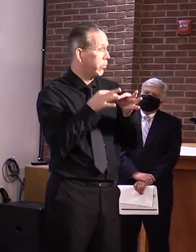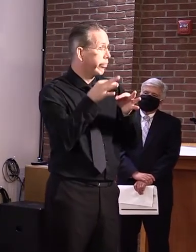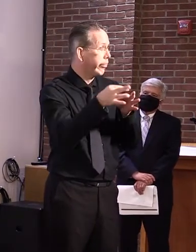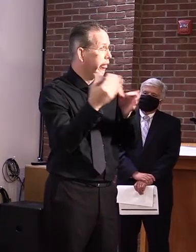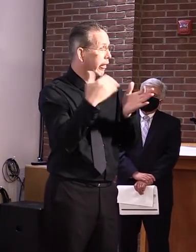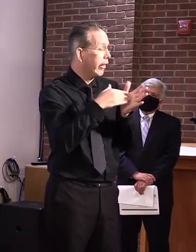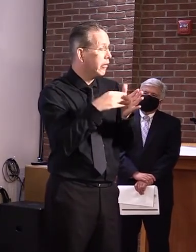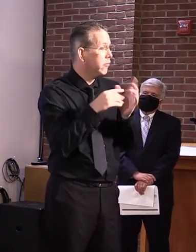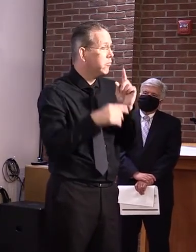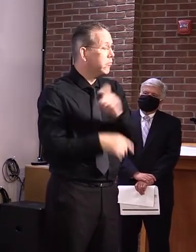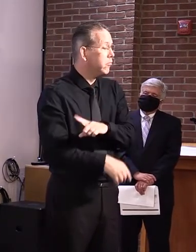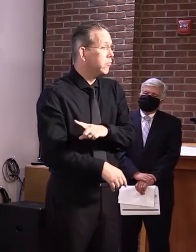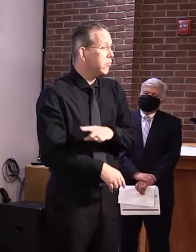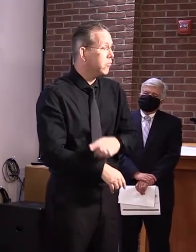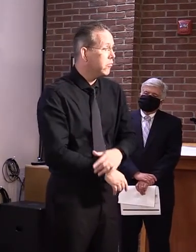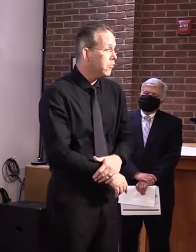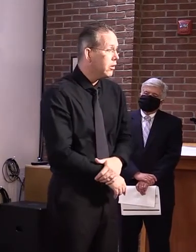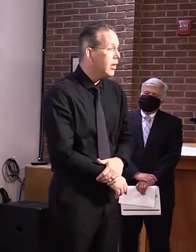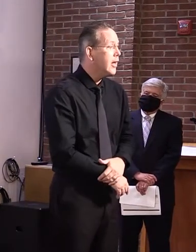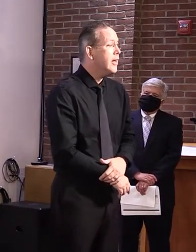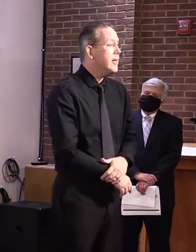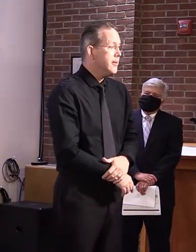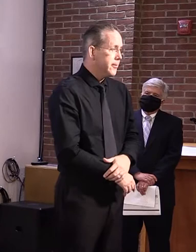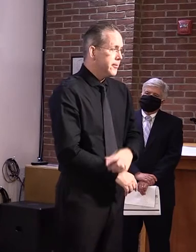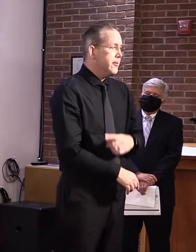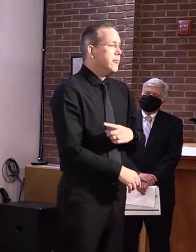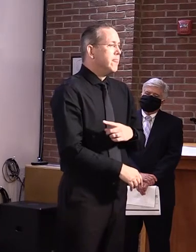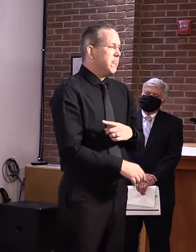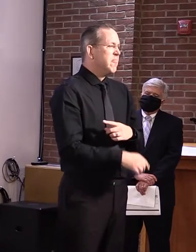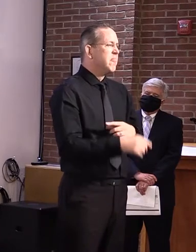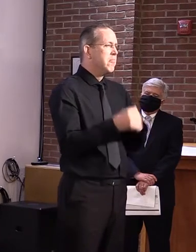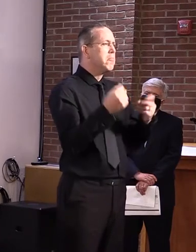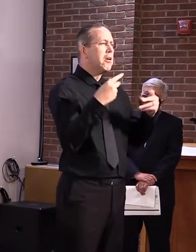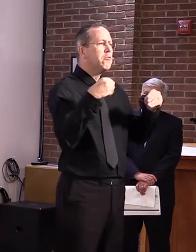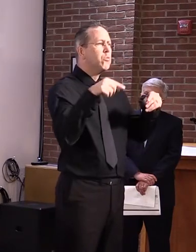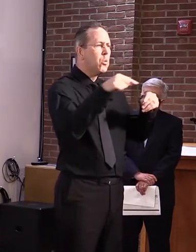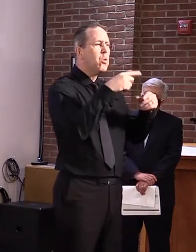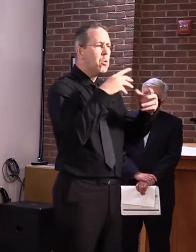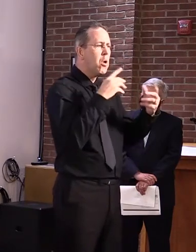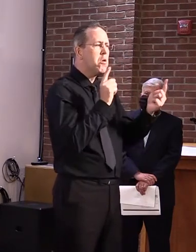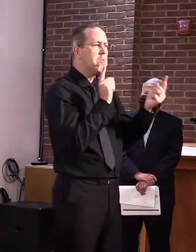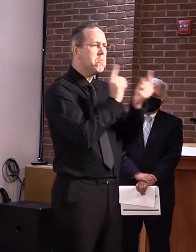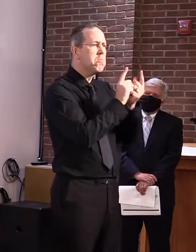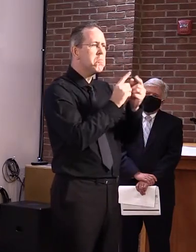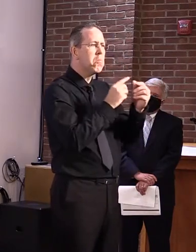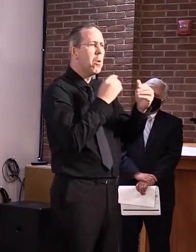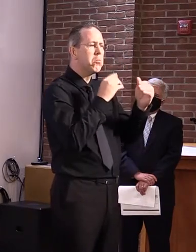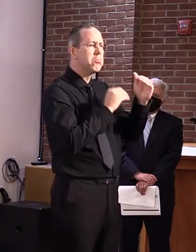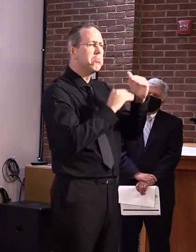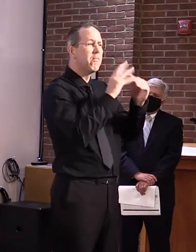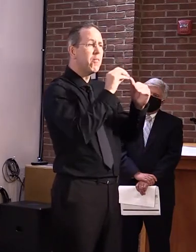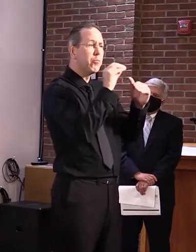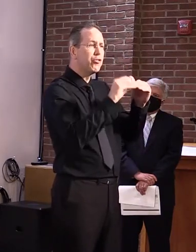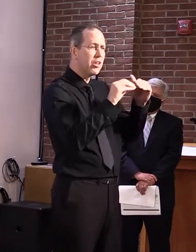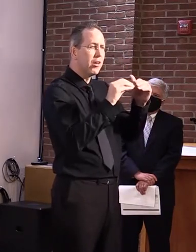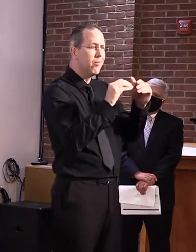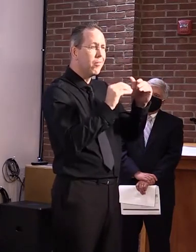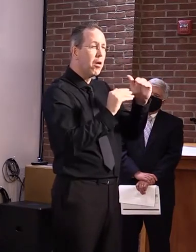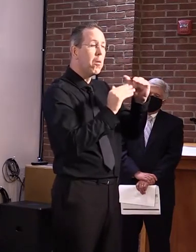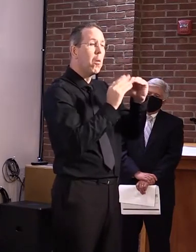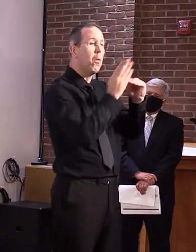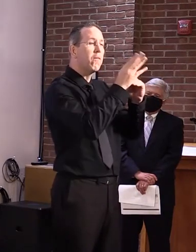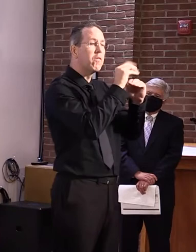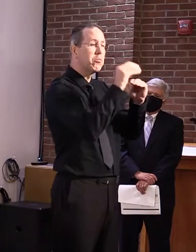to expand and to have the enforcement order in place, the emergency enforcement order in